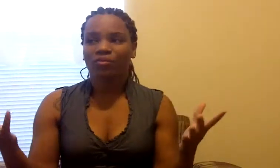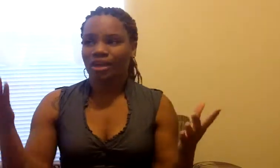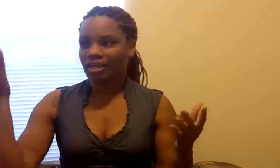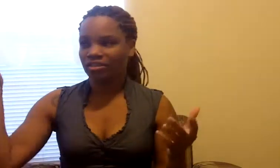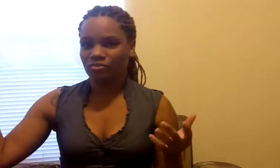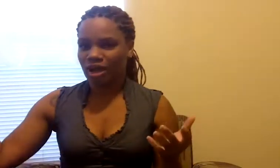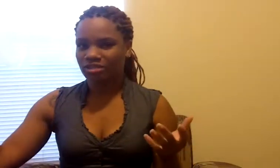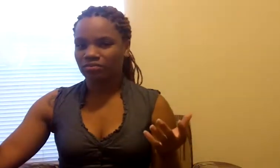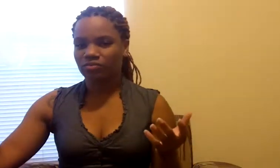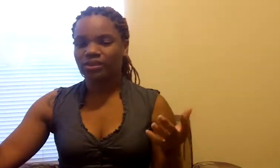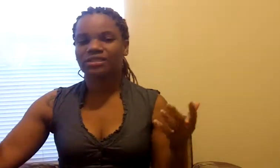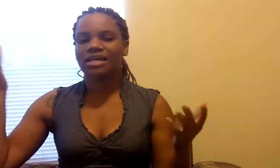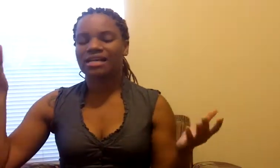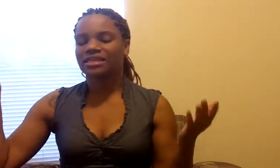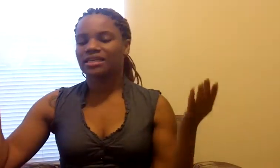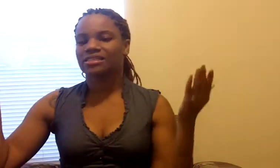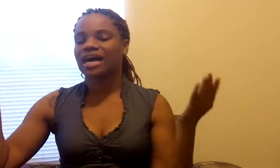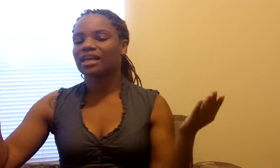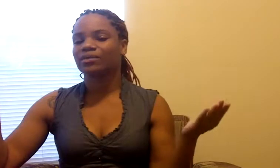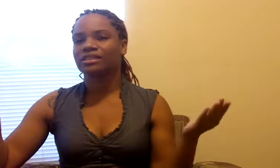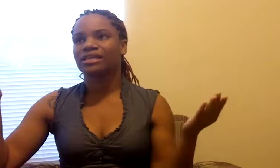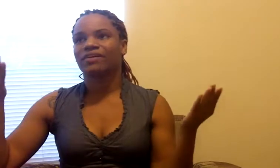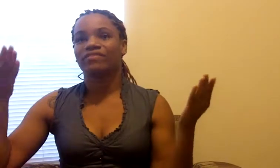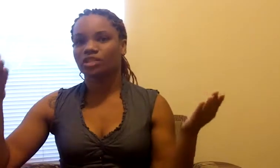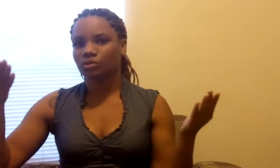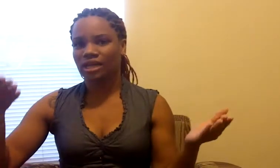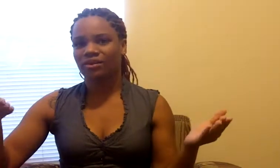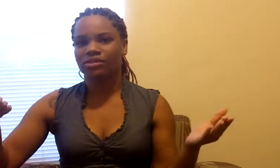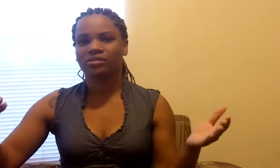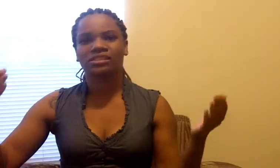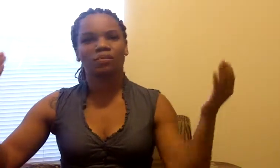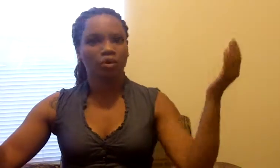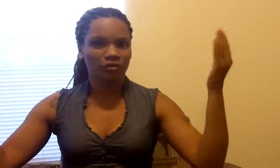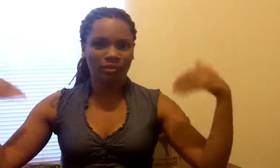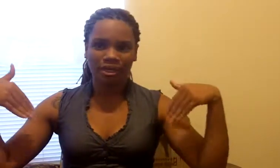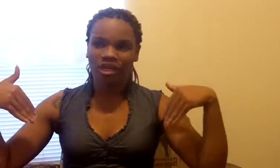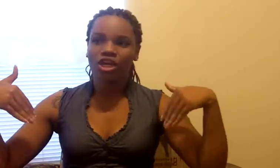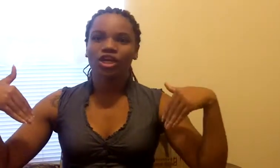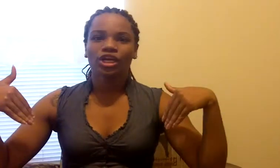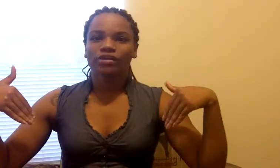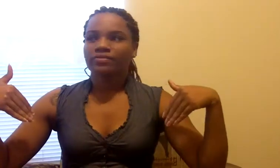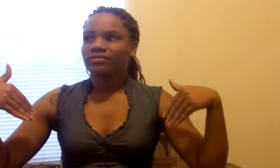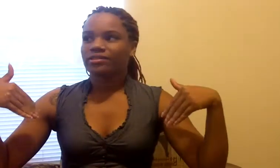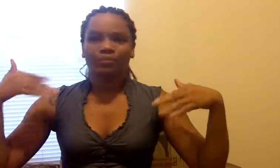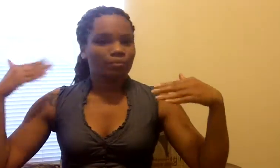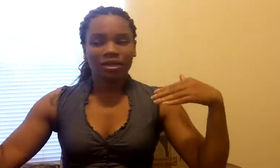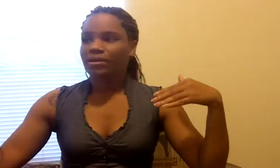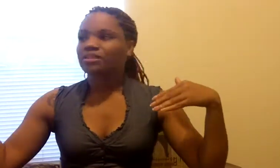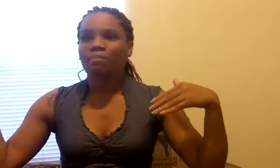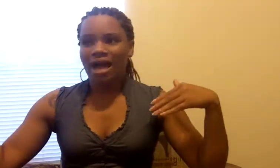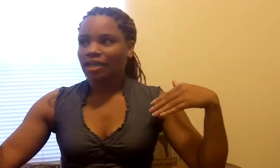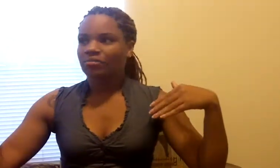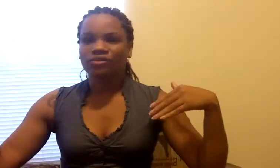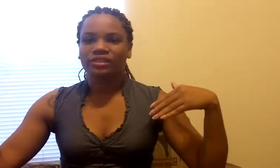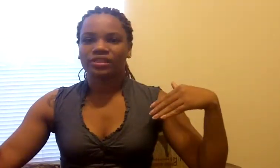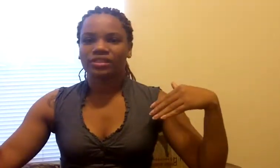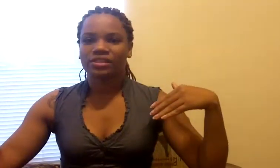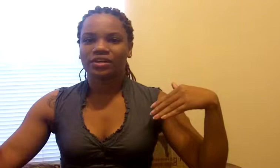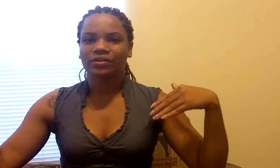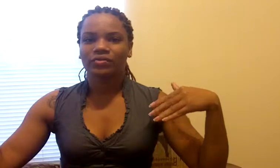when they can just watch the movie. Because like I said, sign language is a visual language, so there's no point of me pretty much mocking a movie. So